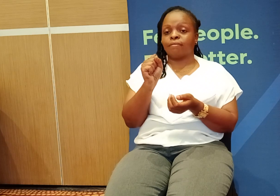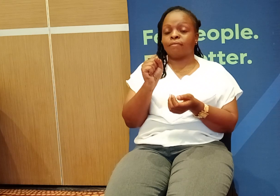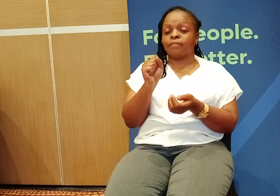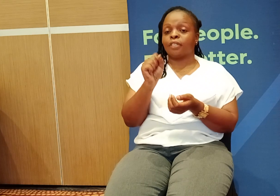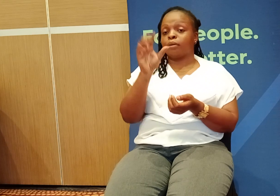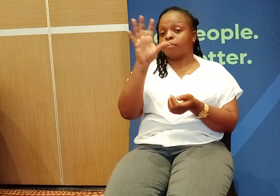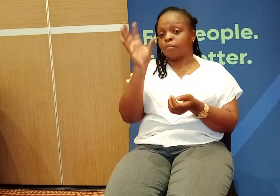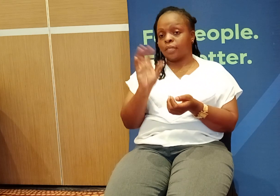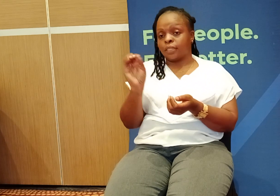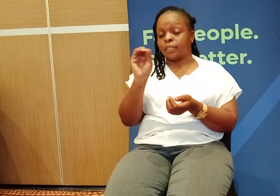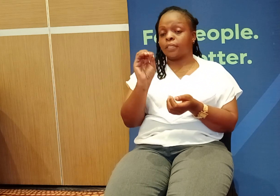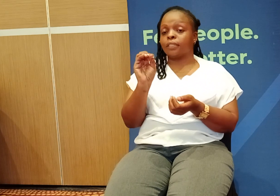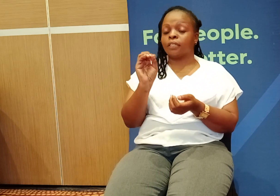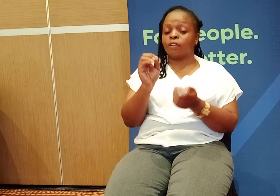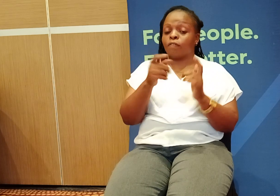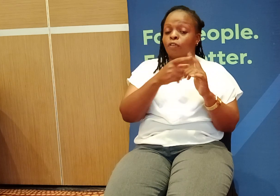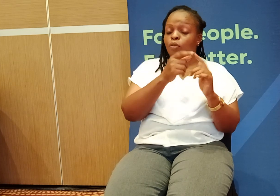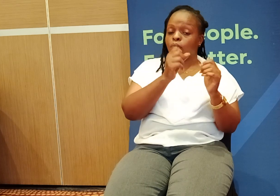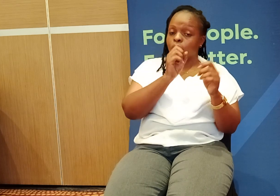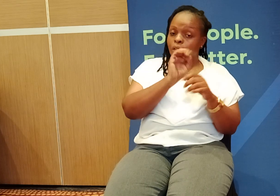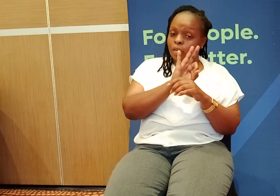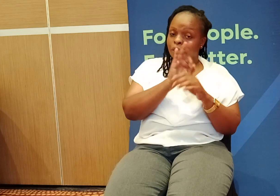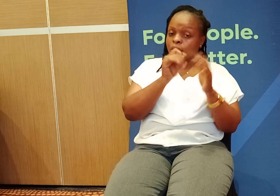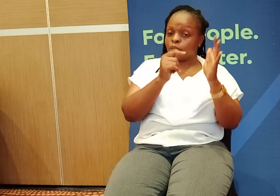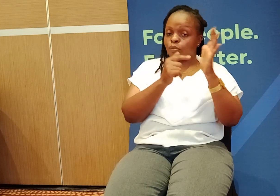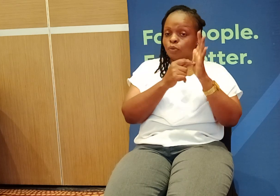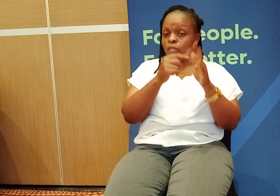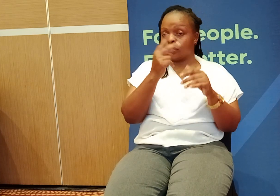155% from 13.2 billion to